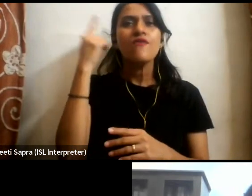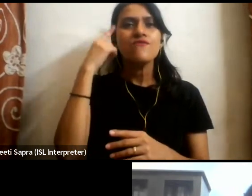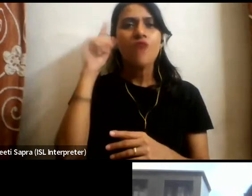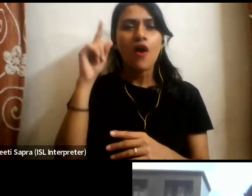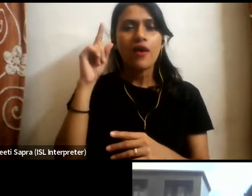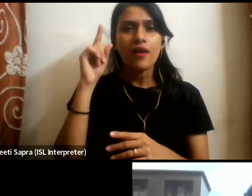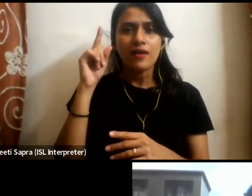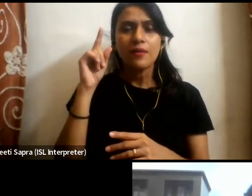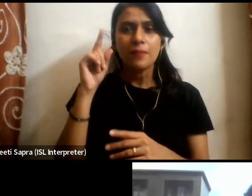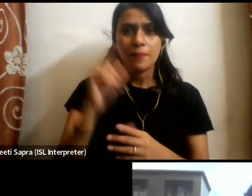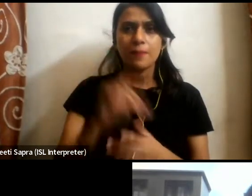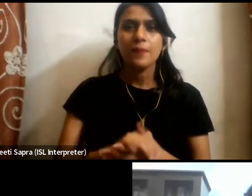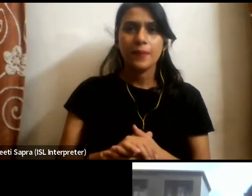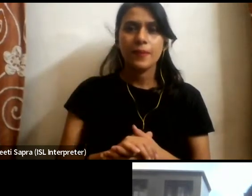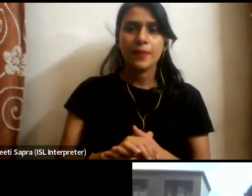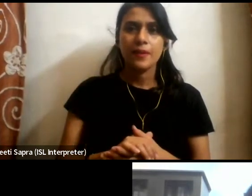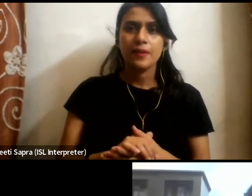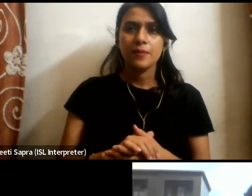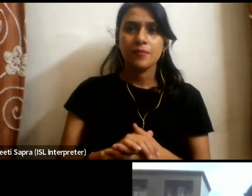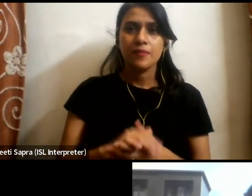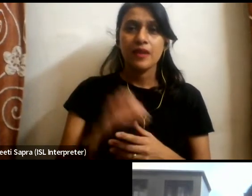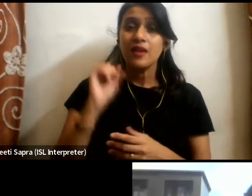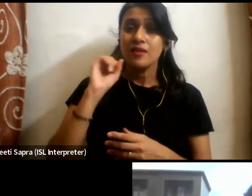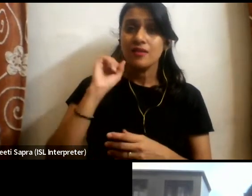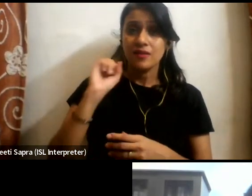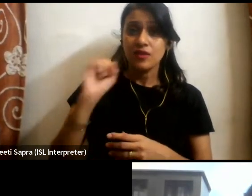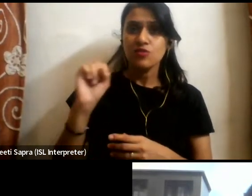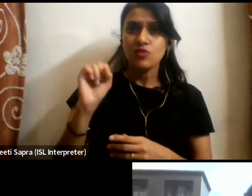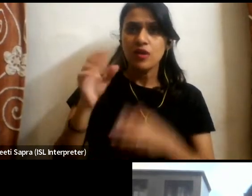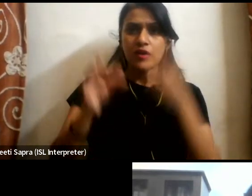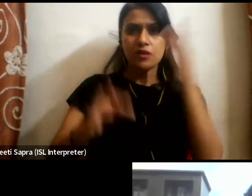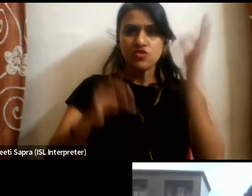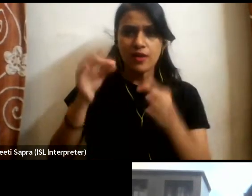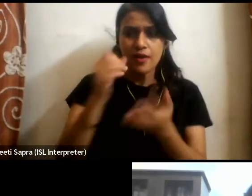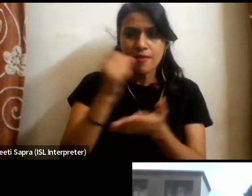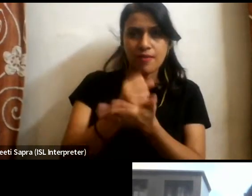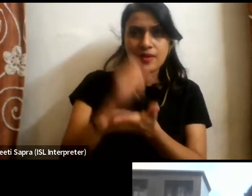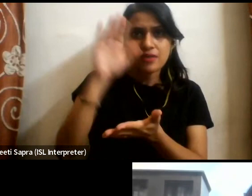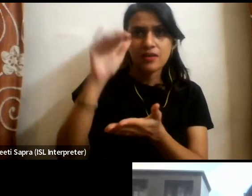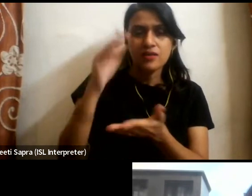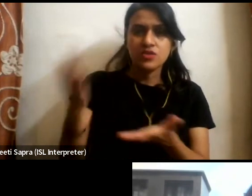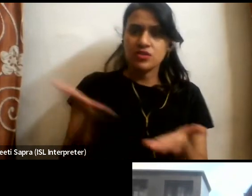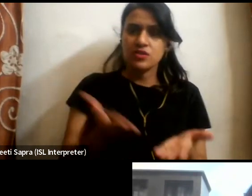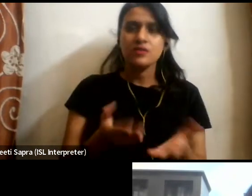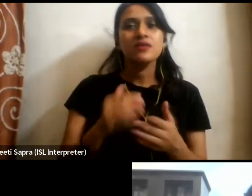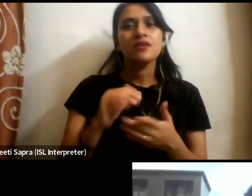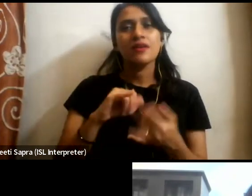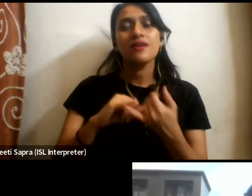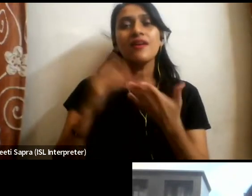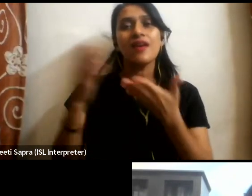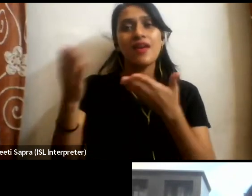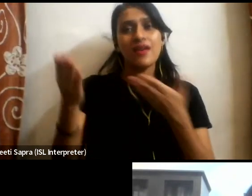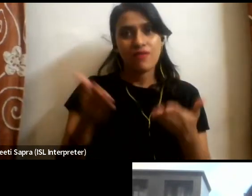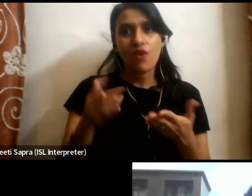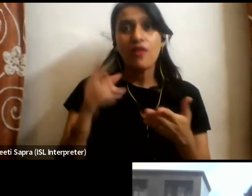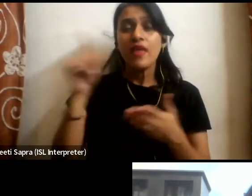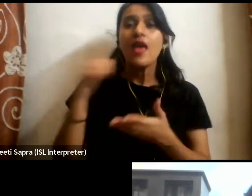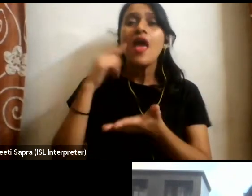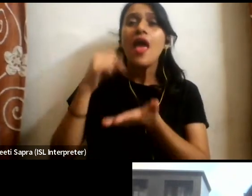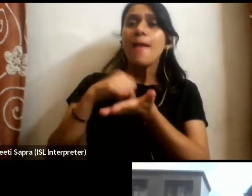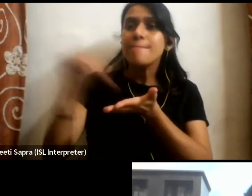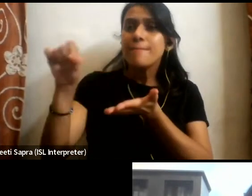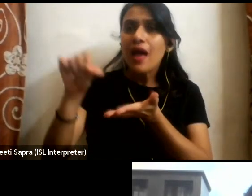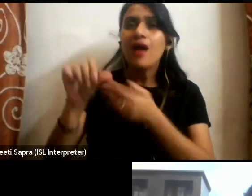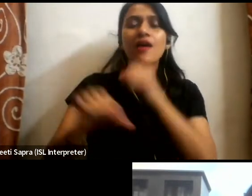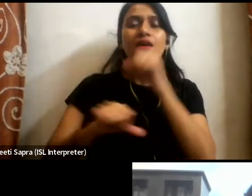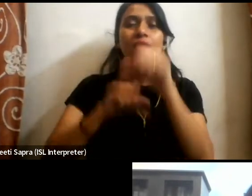to this notion that judges should be invited, and they cannot apply, and somehow applying is beneath